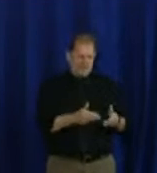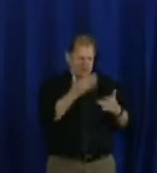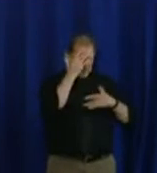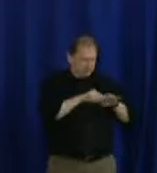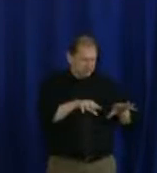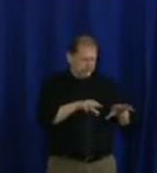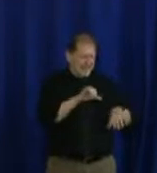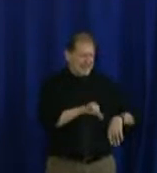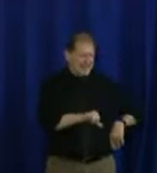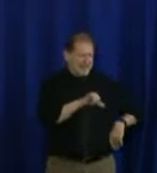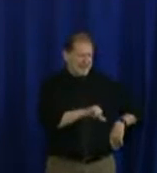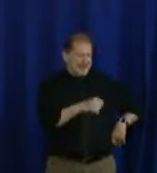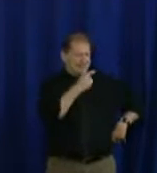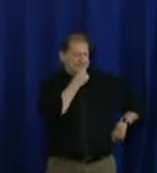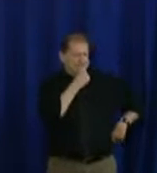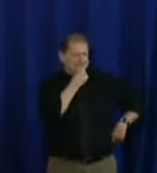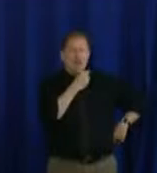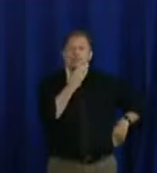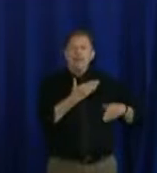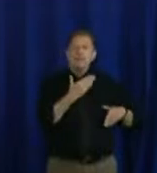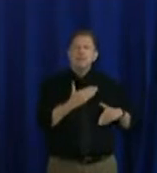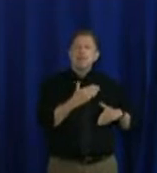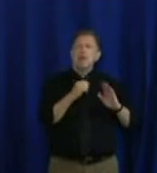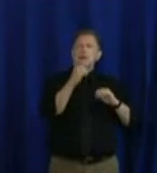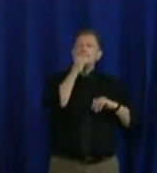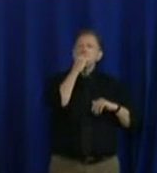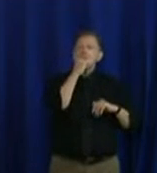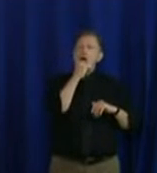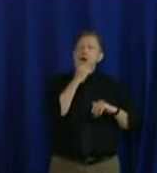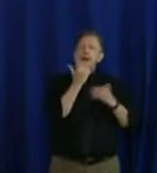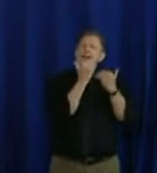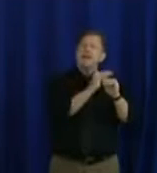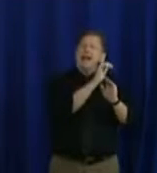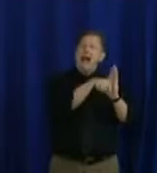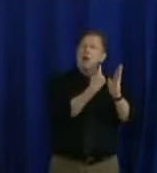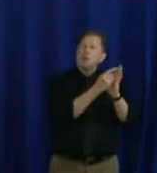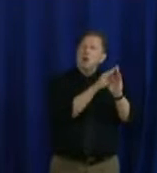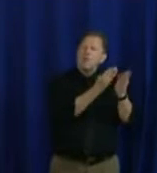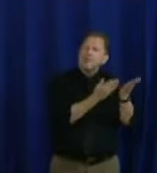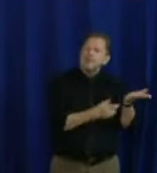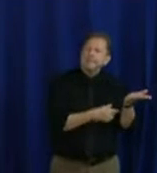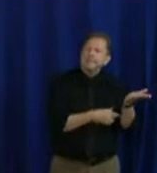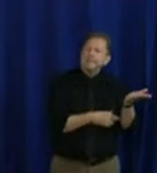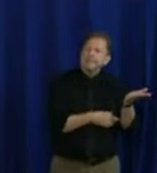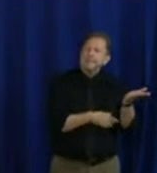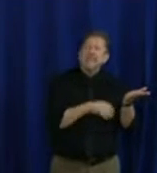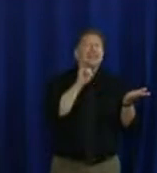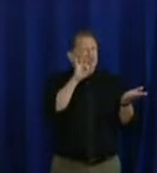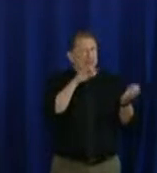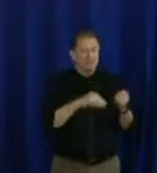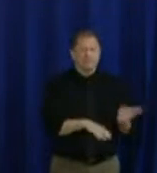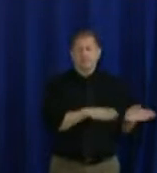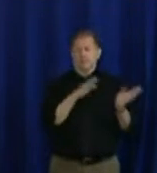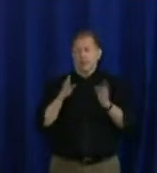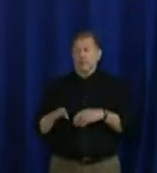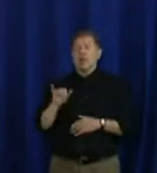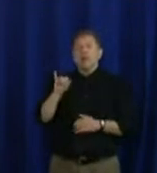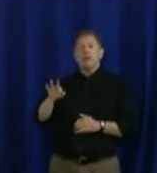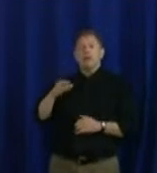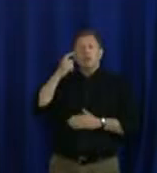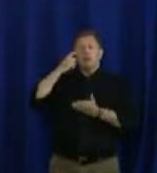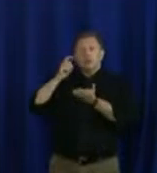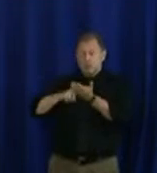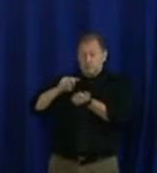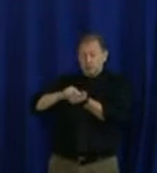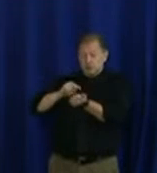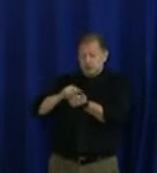about needing to roll back. If we're seeing pockets in long-term care facilities again, we would double down on